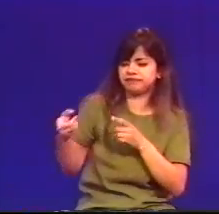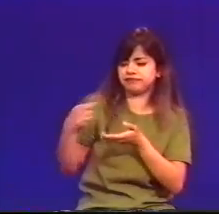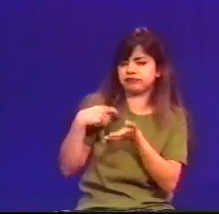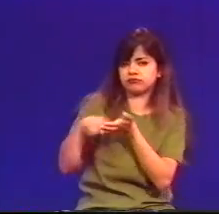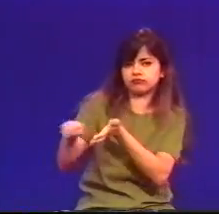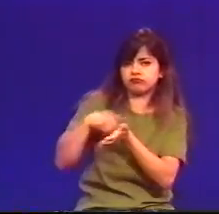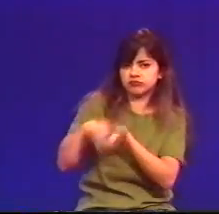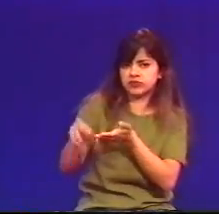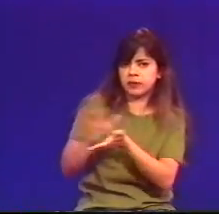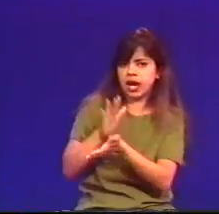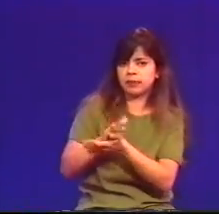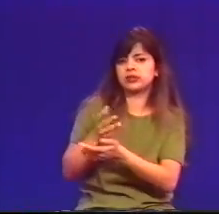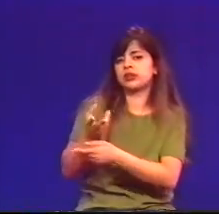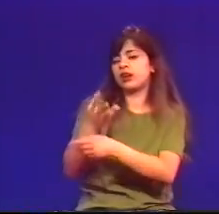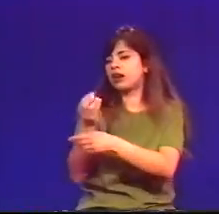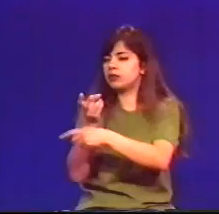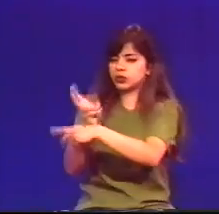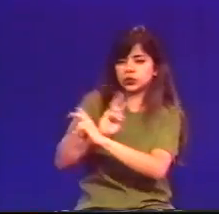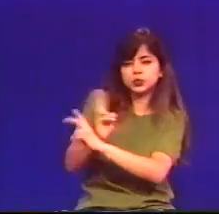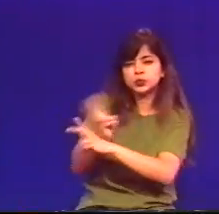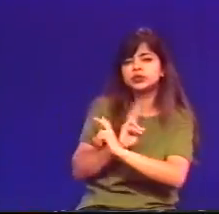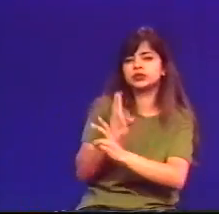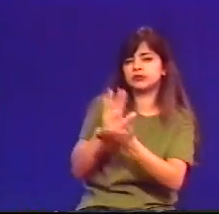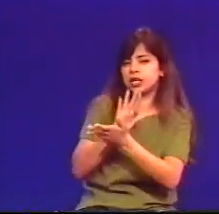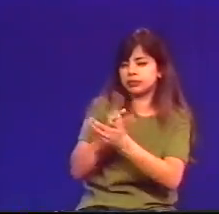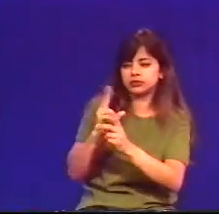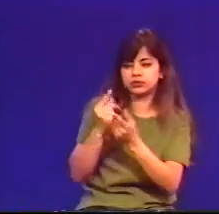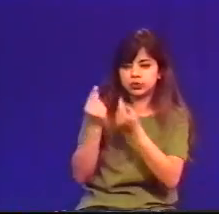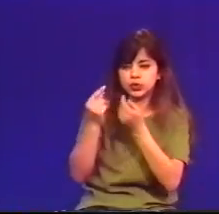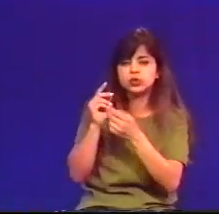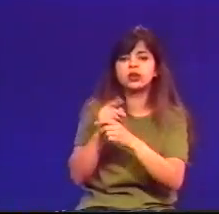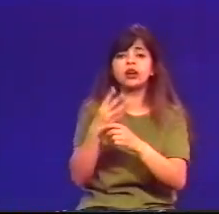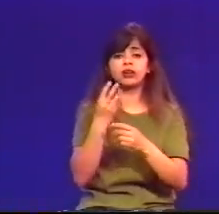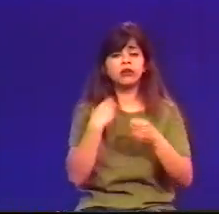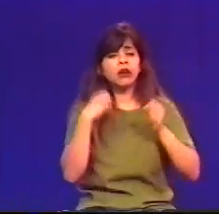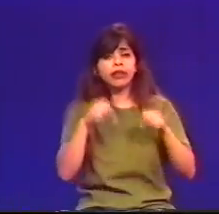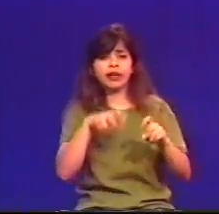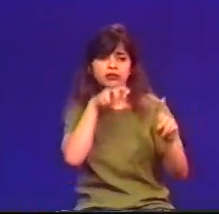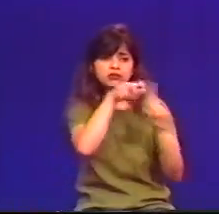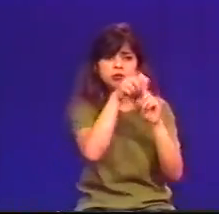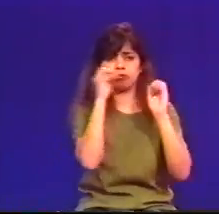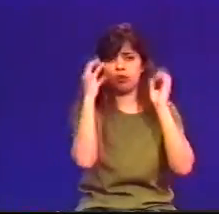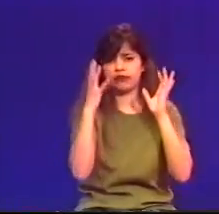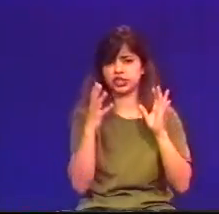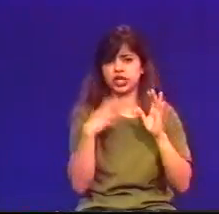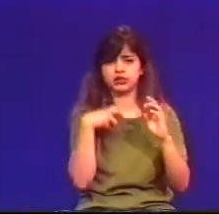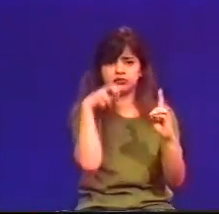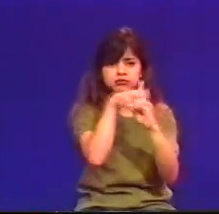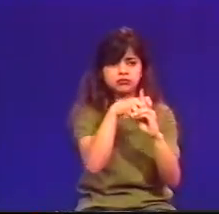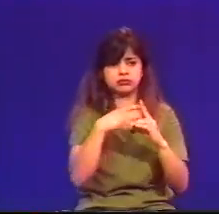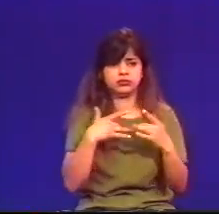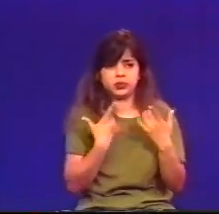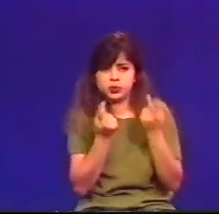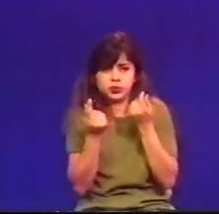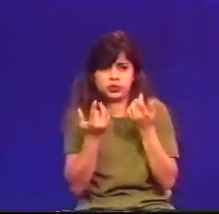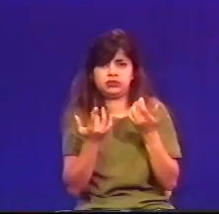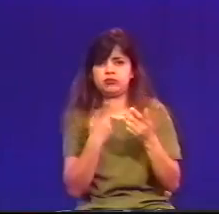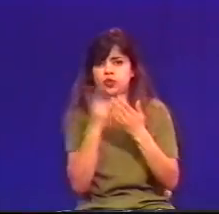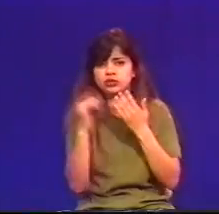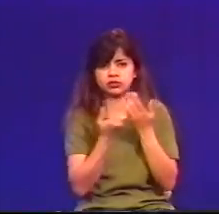of art school by borrowing notes from classmates, relying on further one-on-one help with the instructor, asking